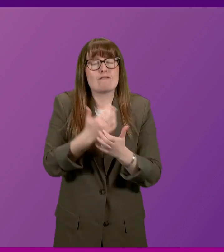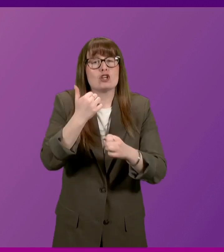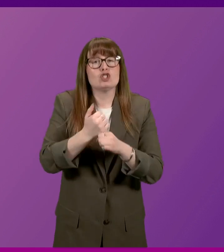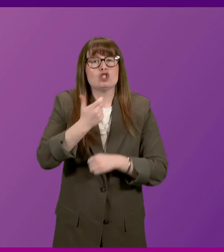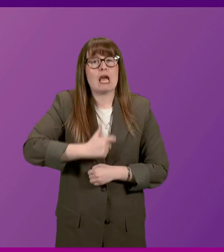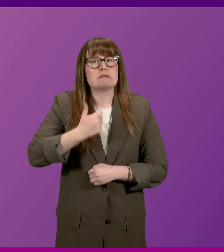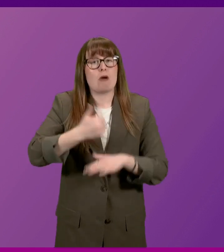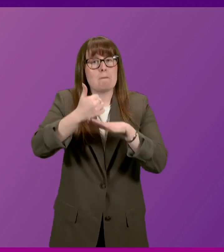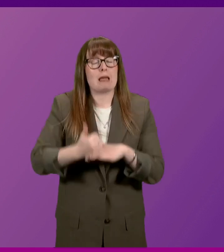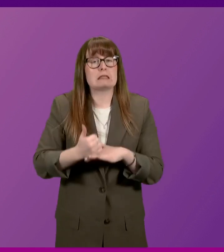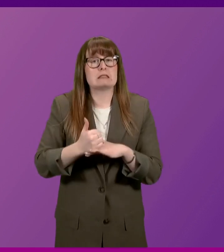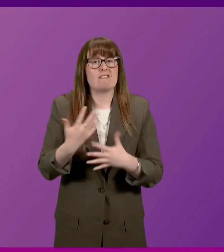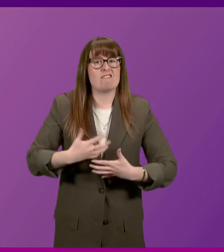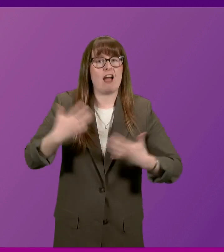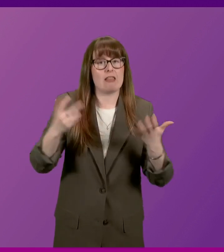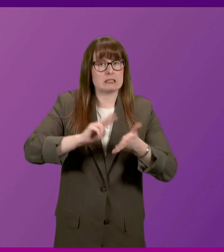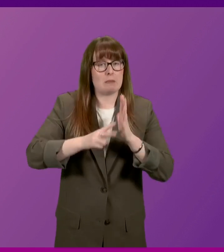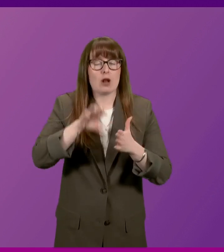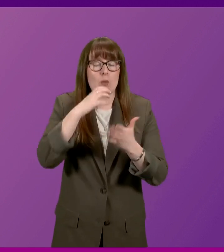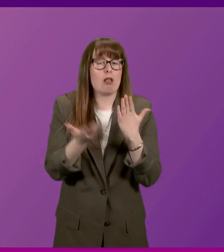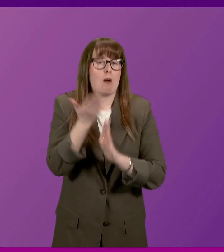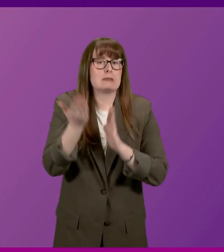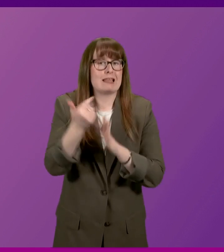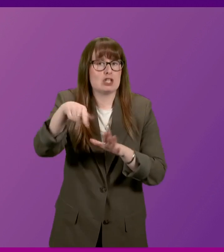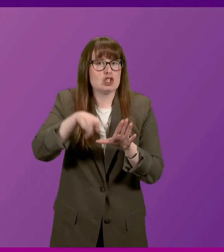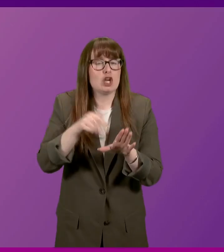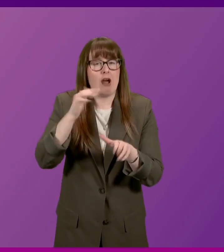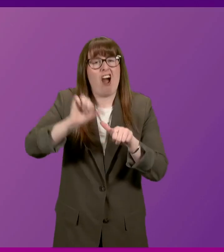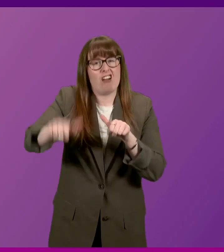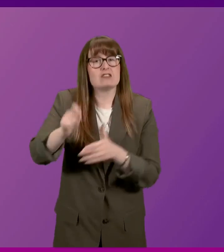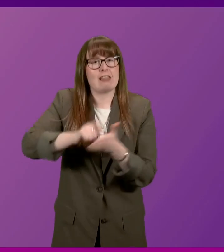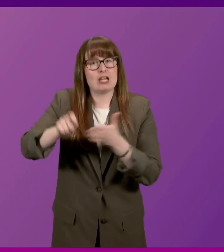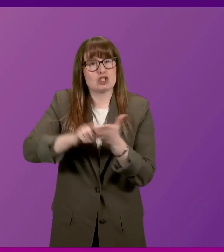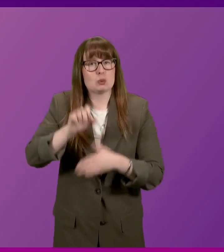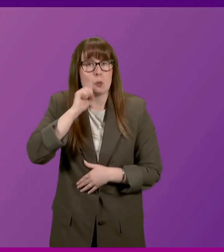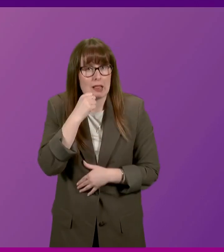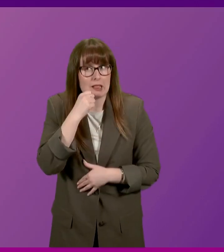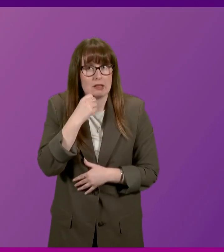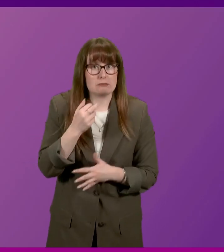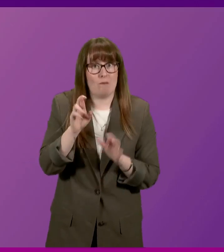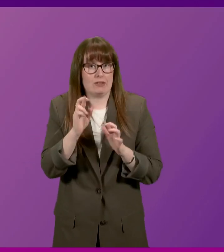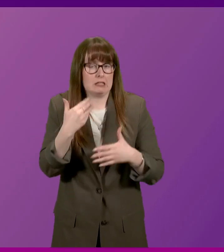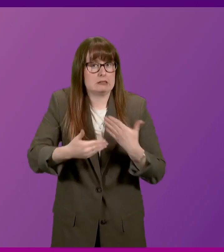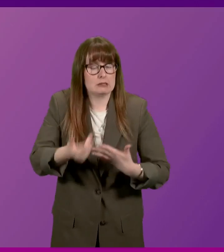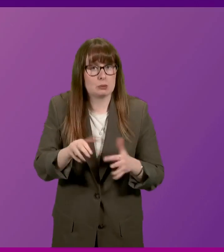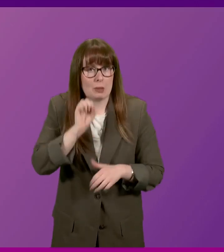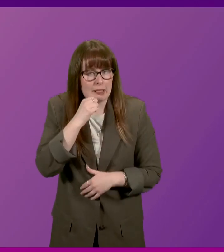violence plans are due for a refresh this year after the elections, all being well, and